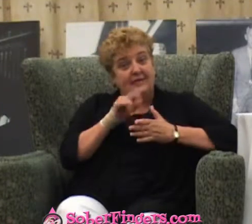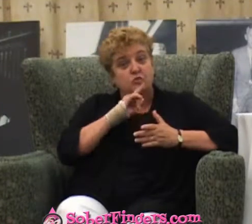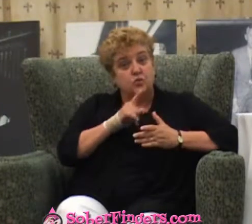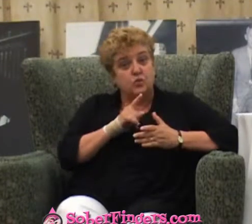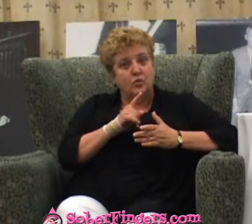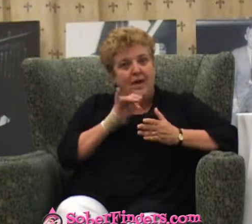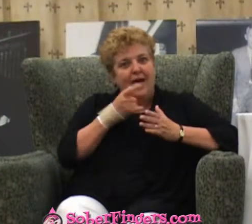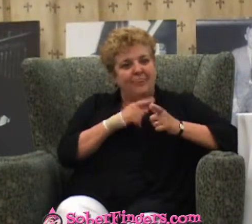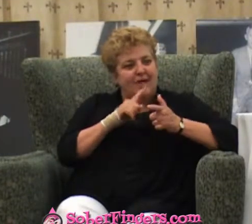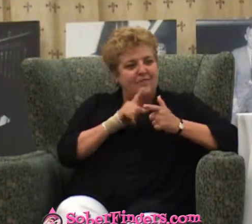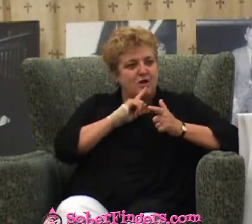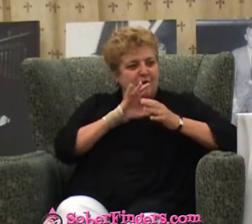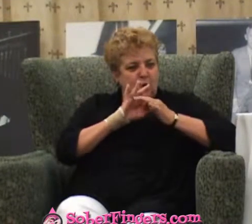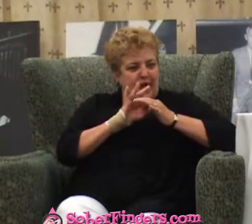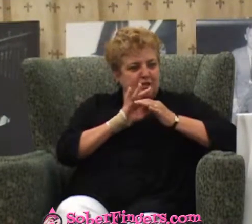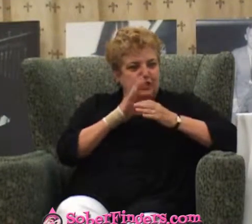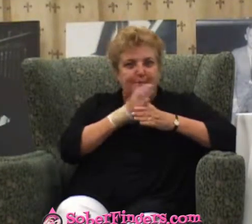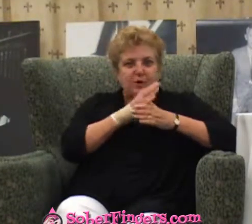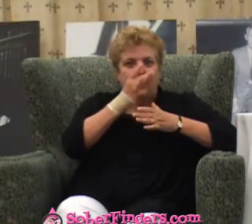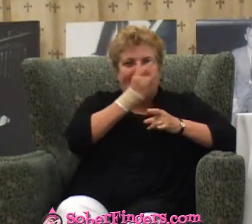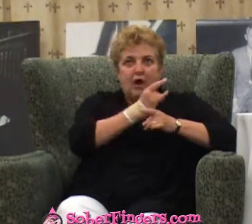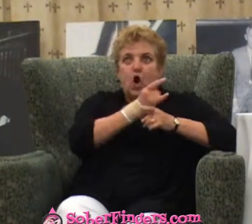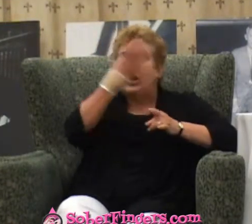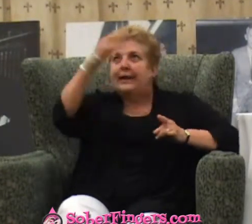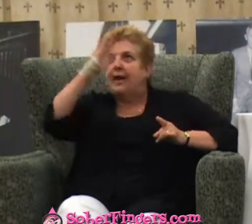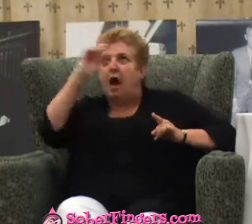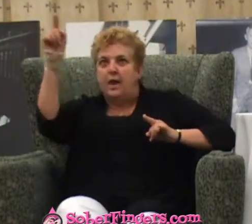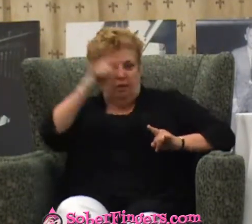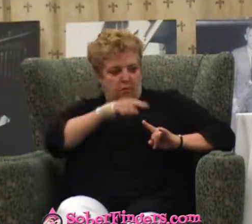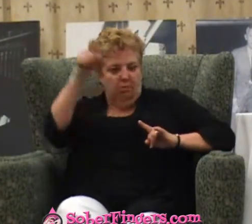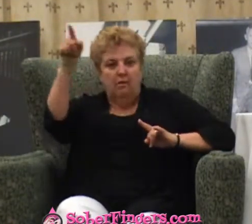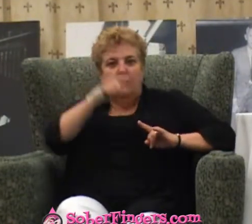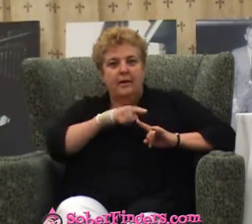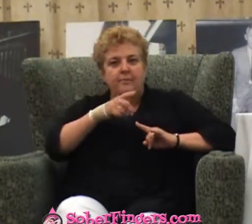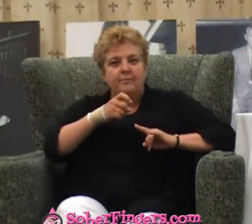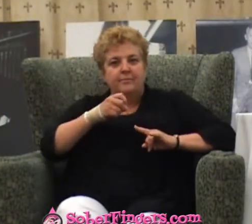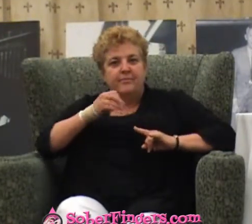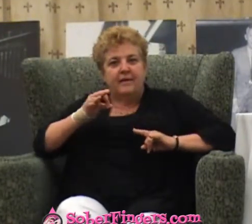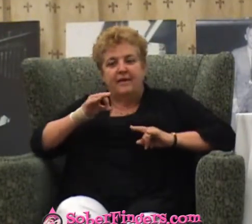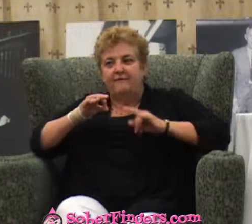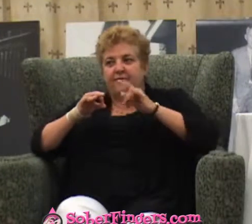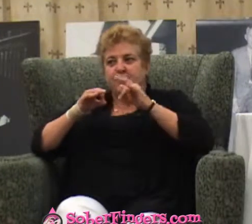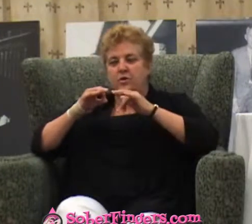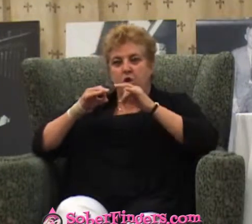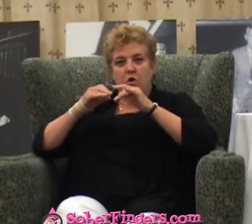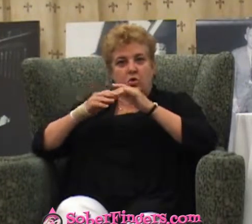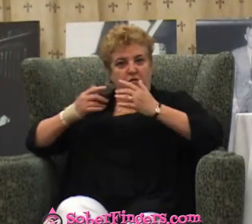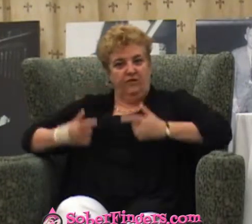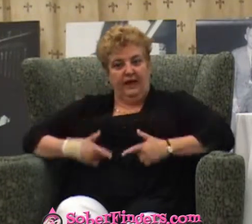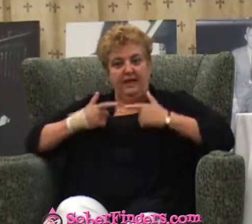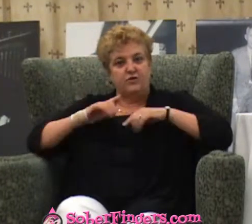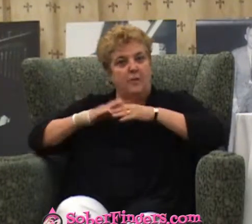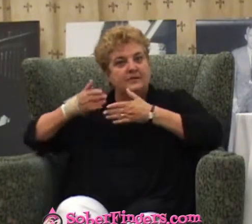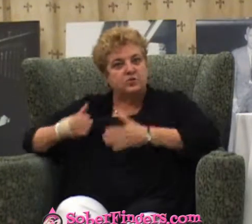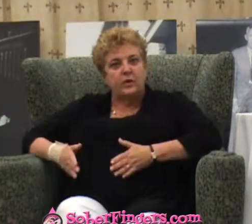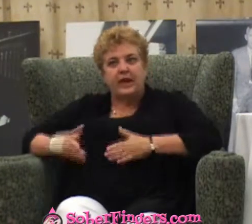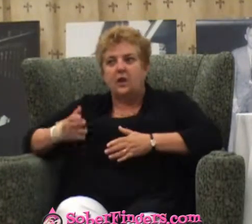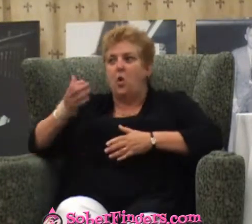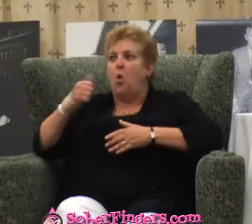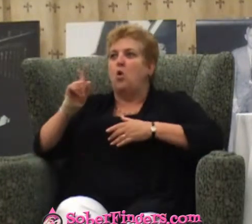And you can see it by substitution in the promises. If you get into the ghettos in this country where everything's been burned to the ground, there's only two things